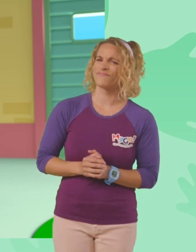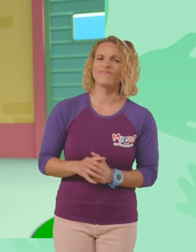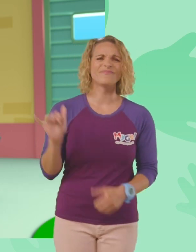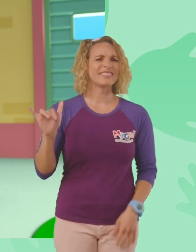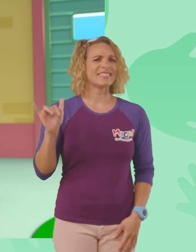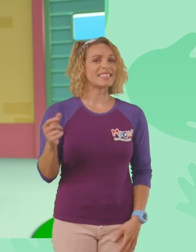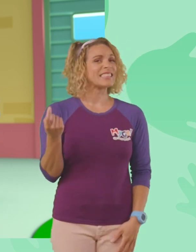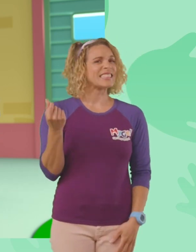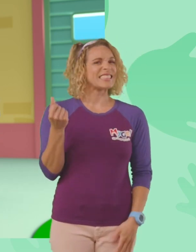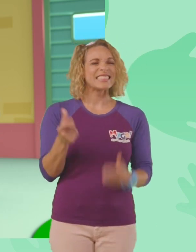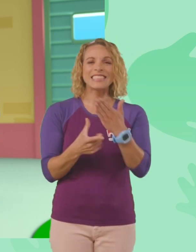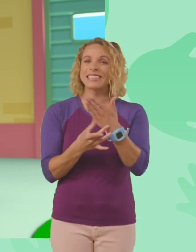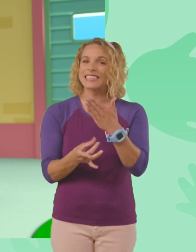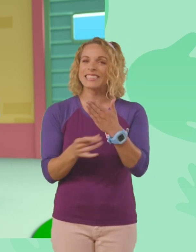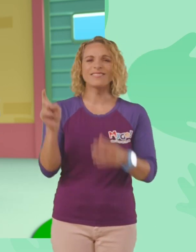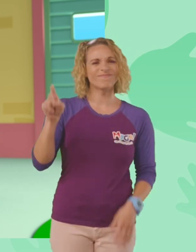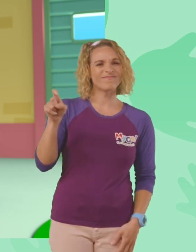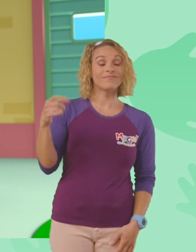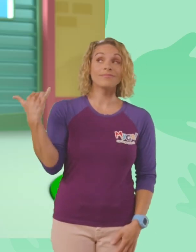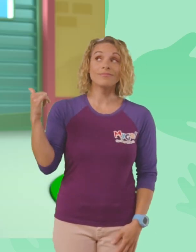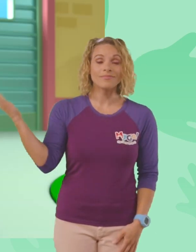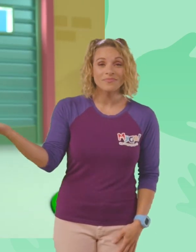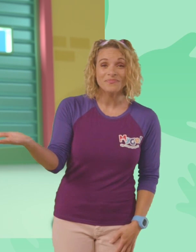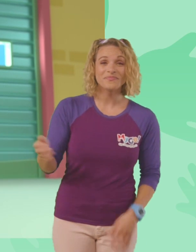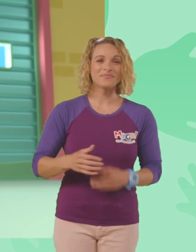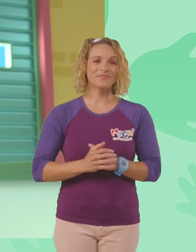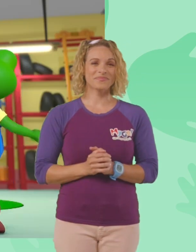Ooh! Needs a spot of oil, Yellow.